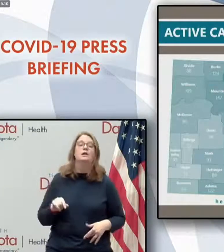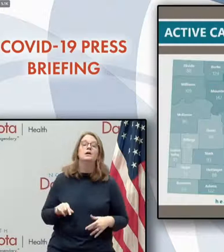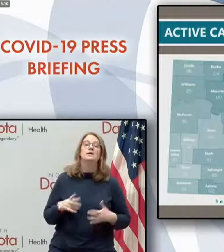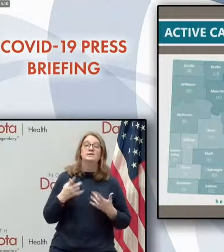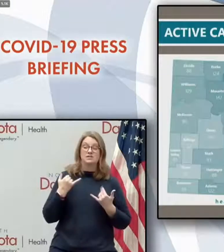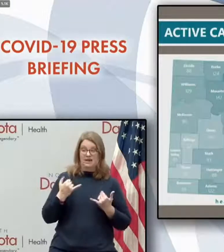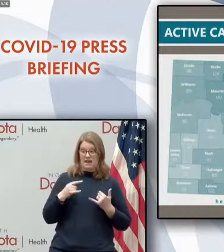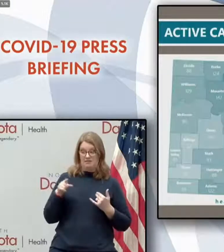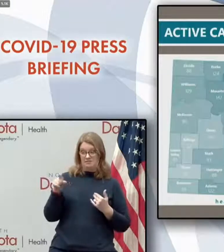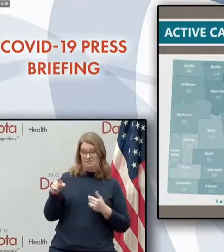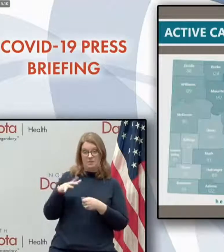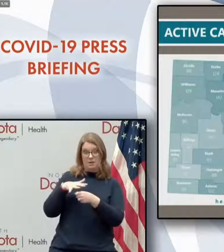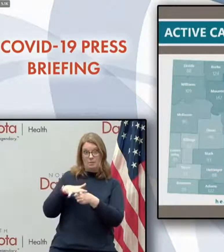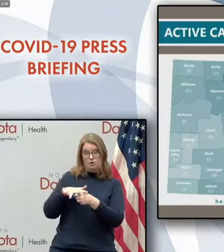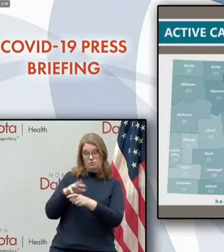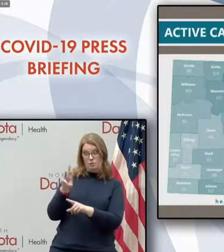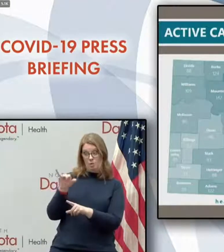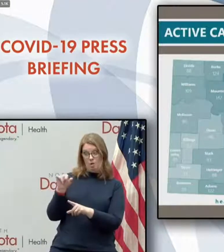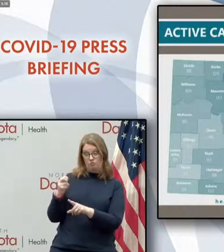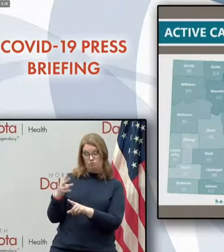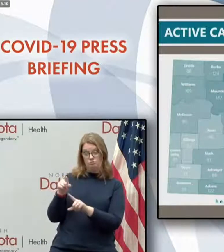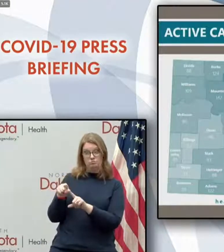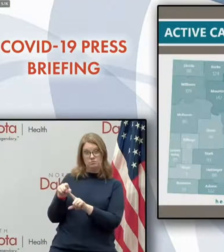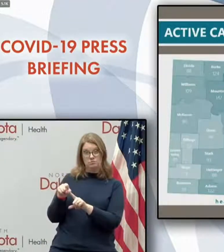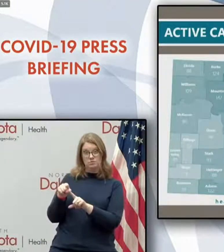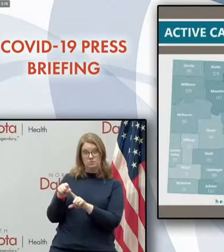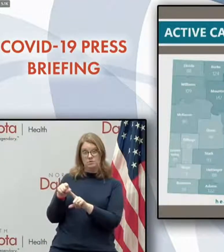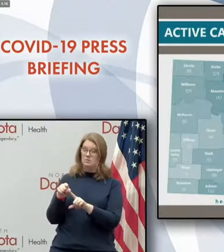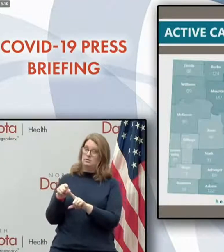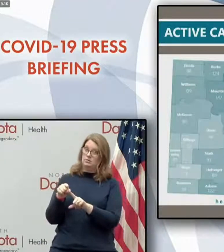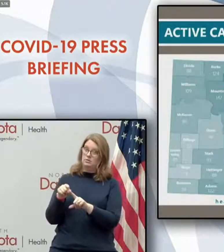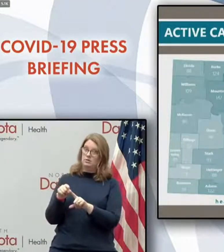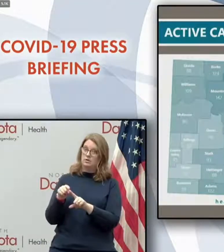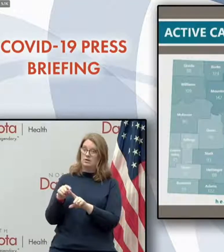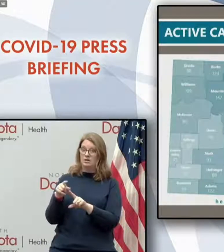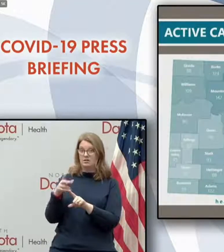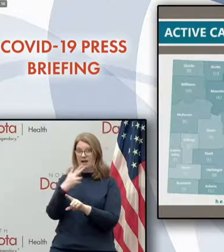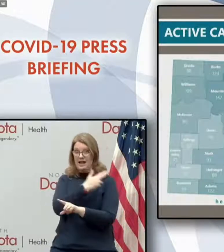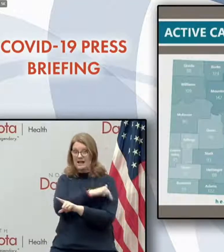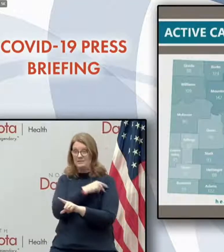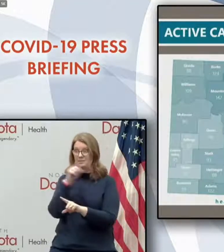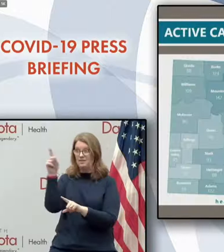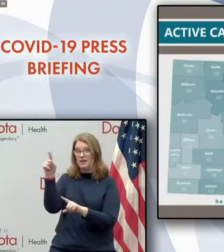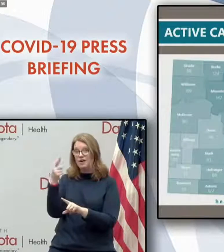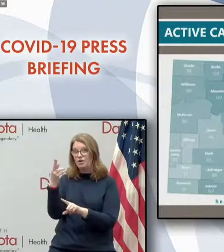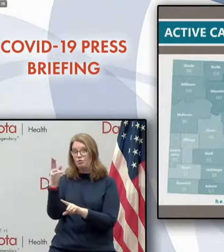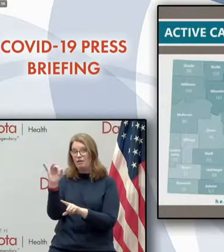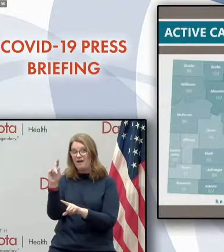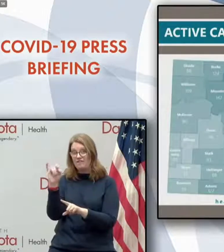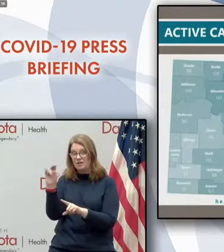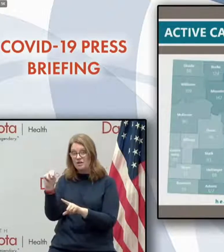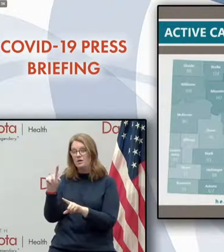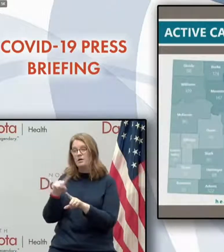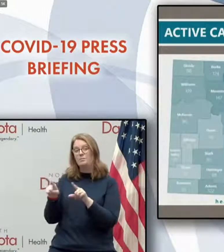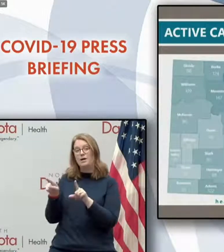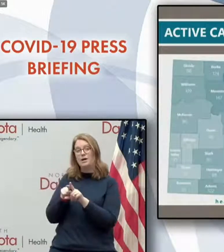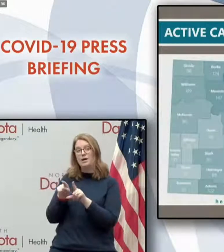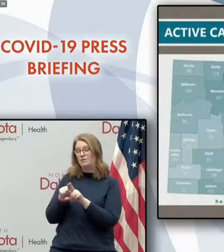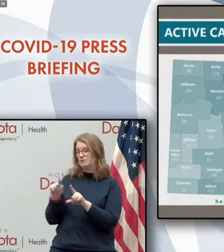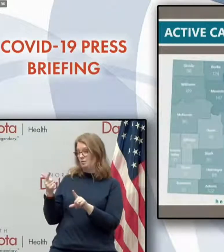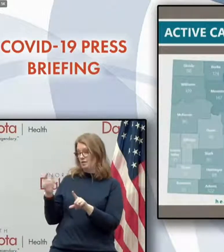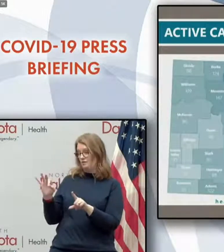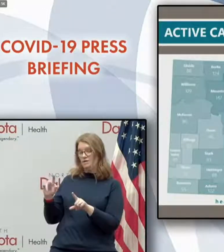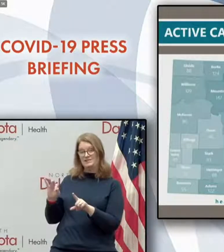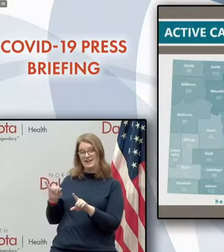puts pressure not just on Walsh or a hospital in Grafton, but it puts pressure on Grand Forks Hospital and Fargo